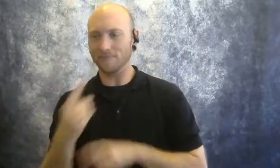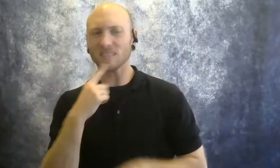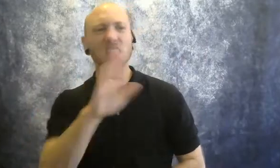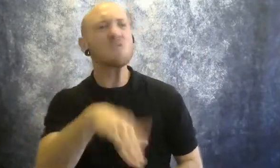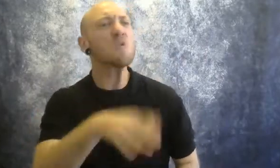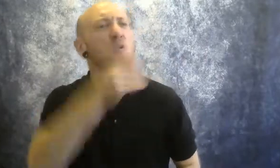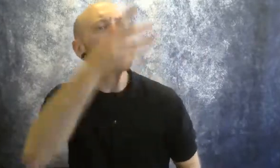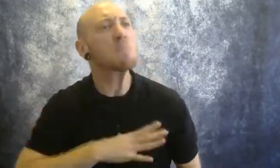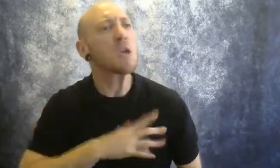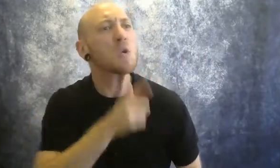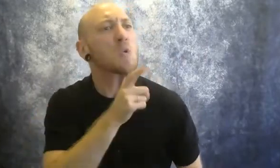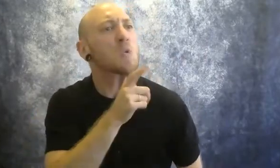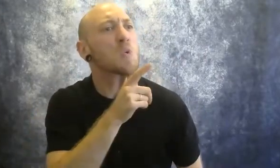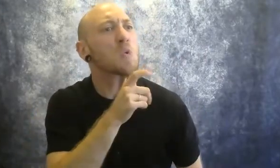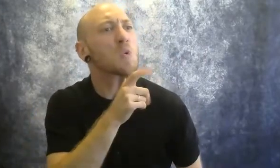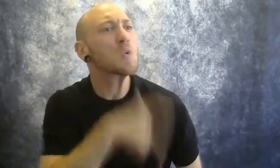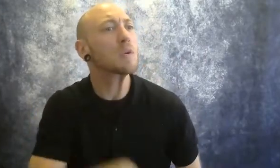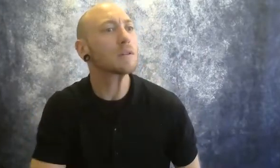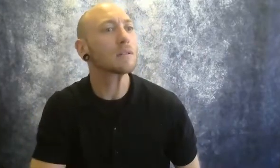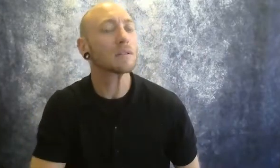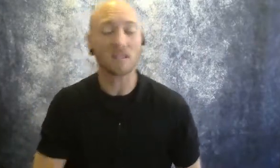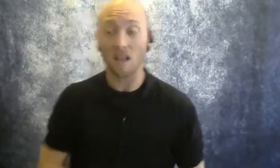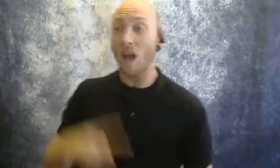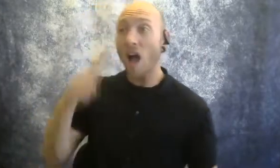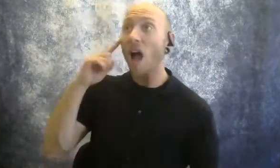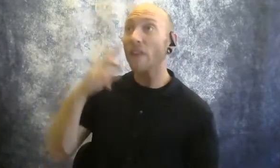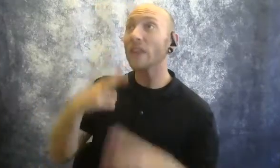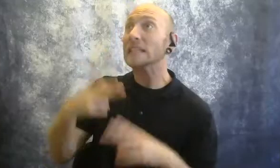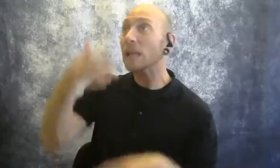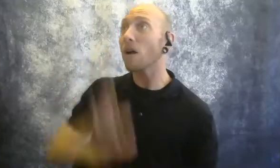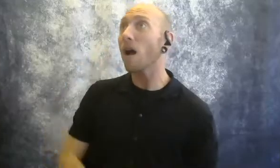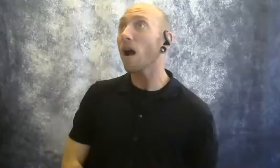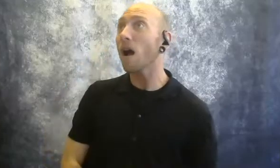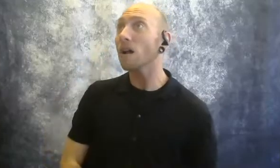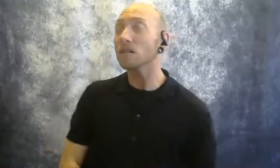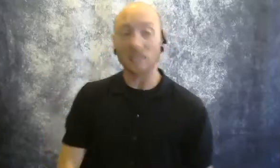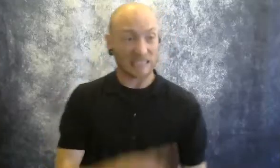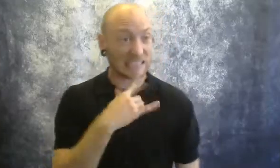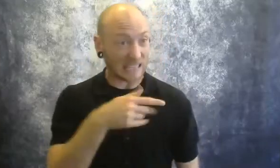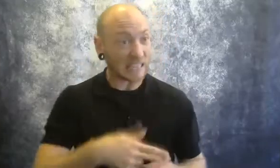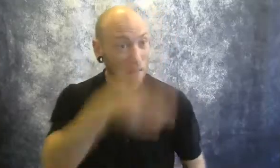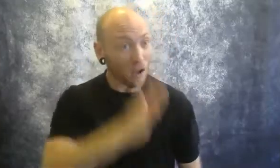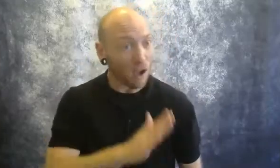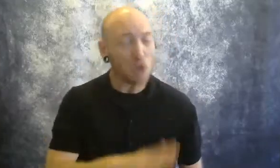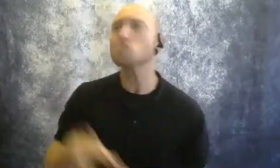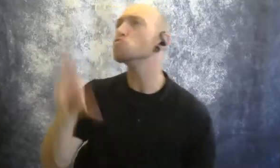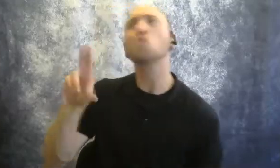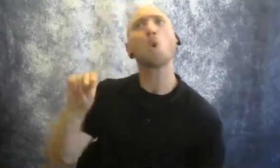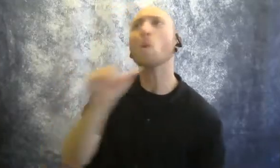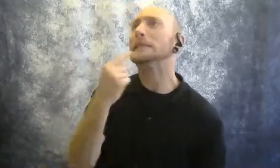she asked in a worried voice, who was that old man? I think he's God. Did he say that?